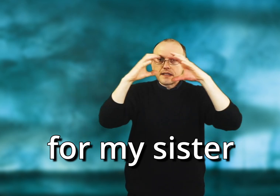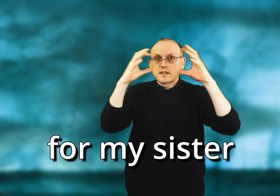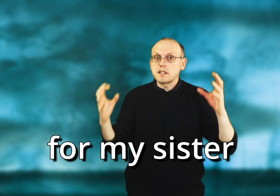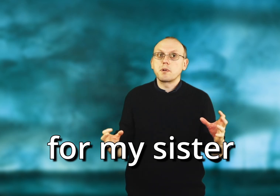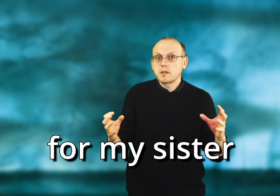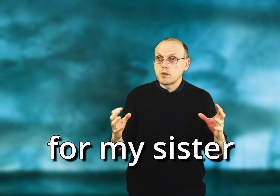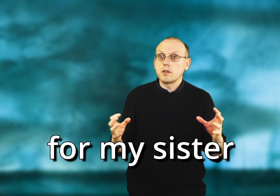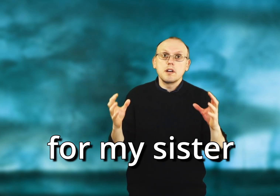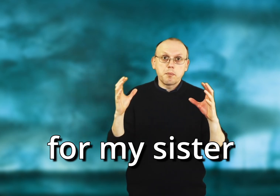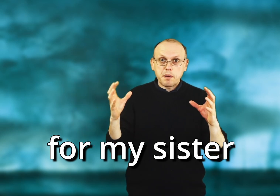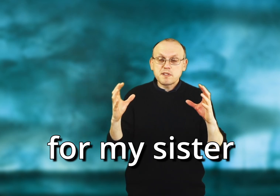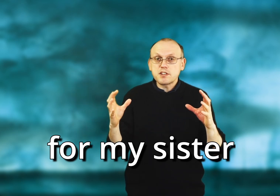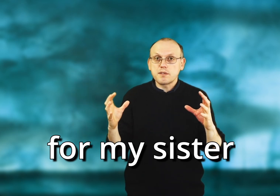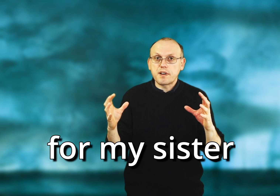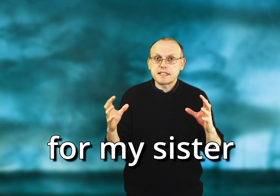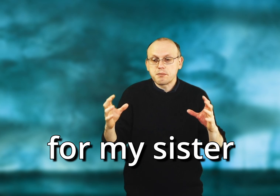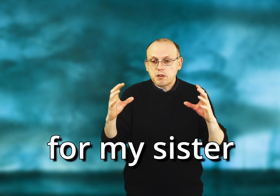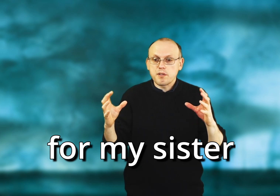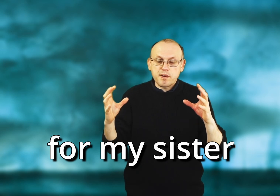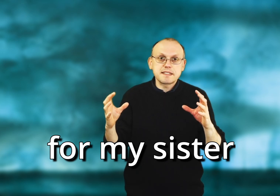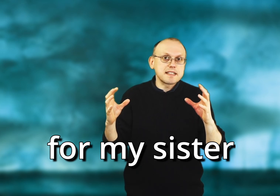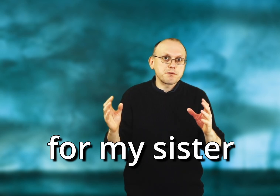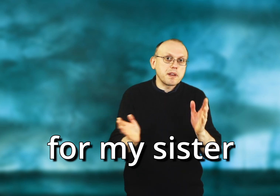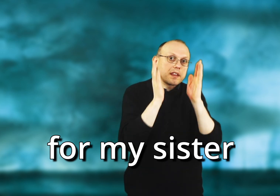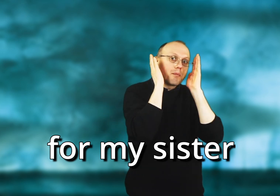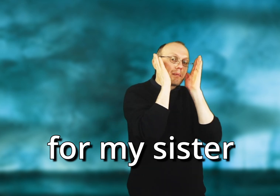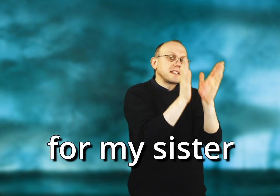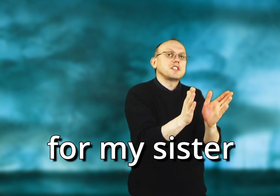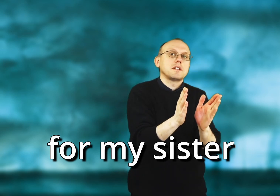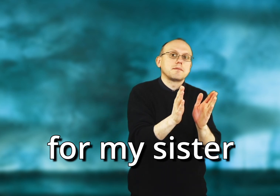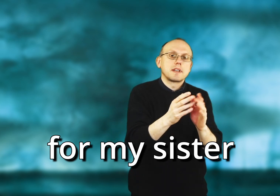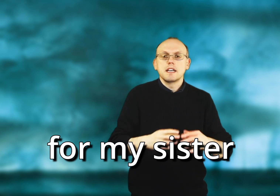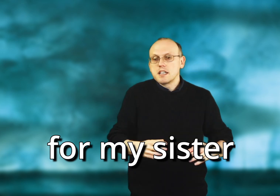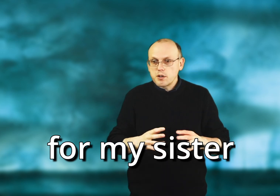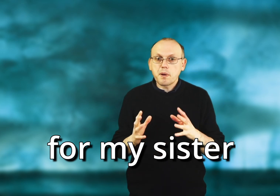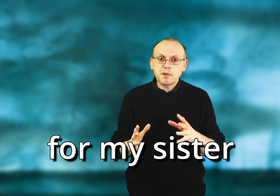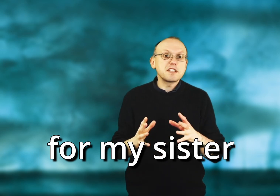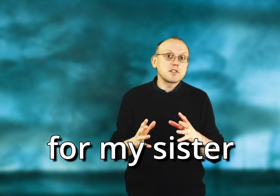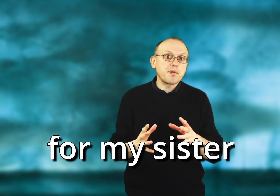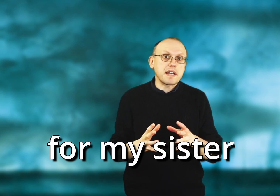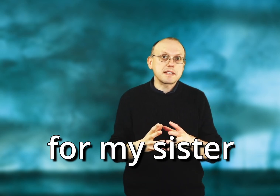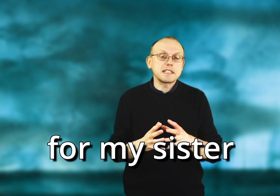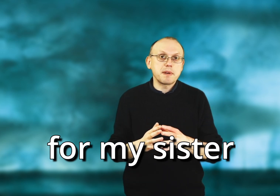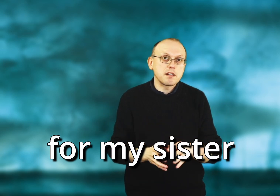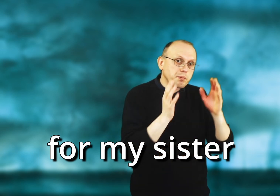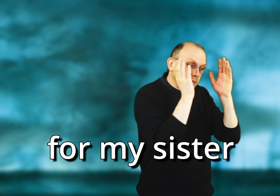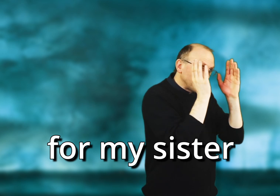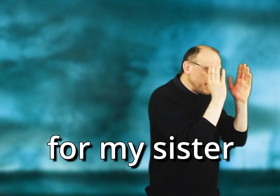is what we call a prepositional phrase because the phrase starts with a preposition. So a prepositional phrase is made of the